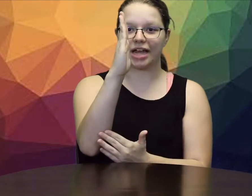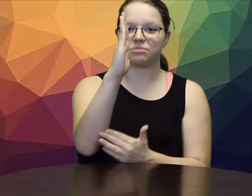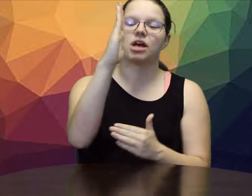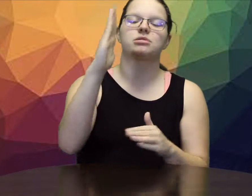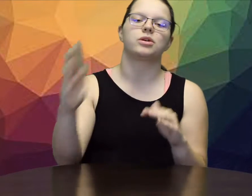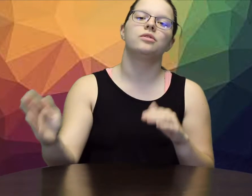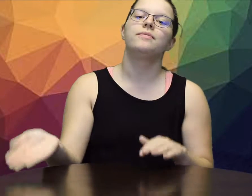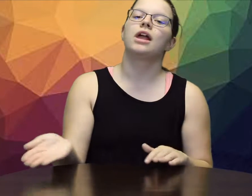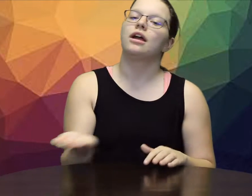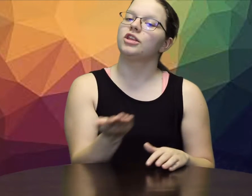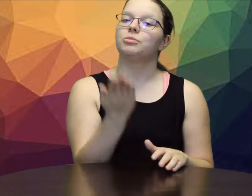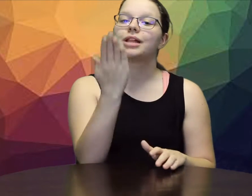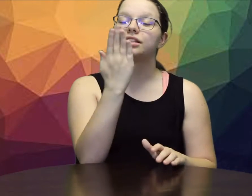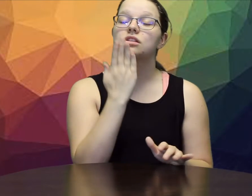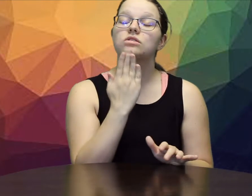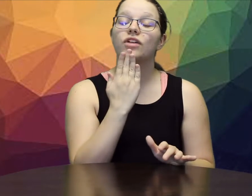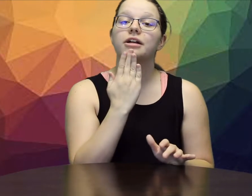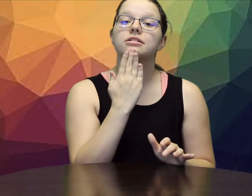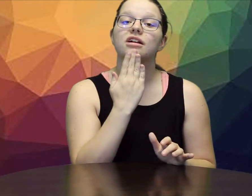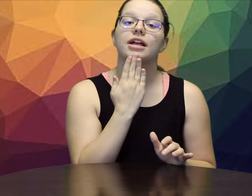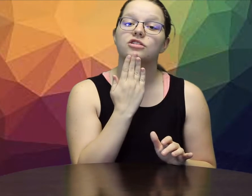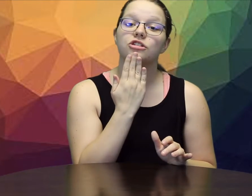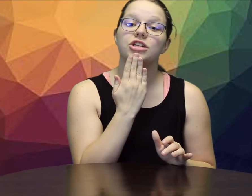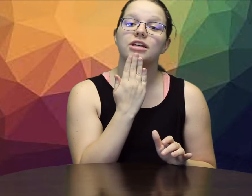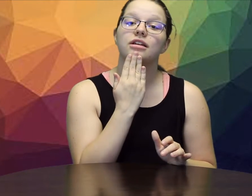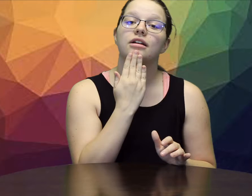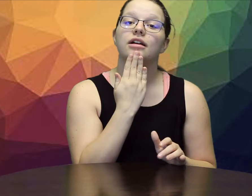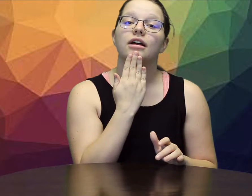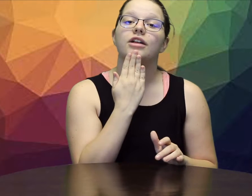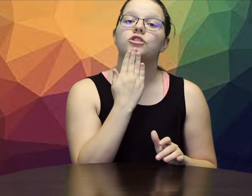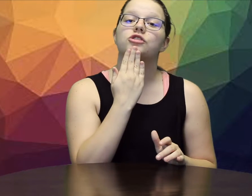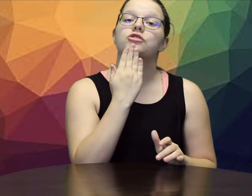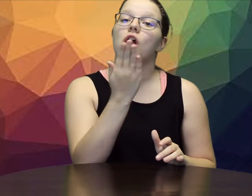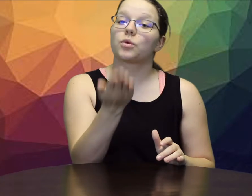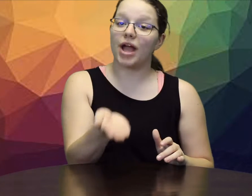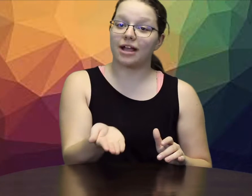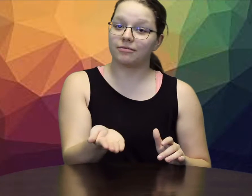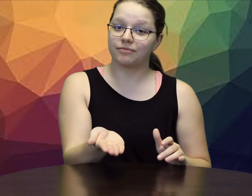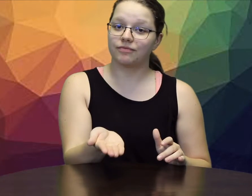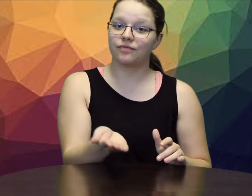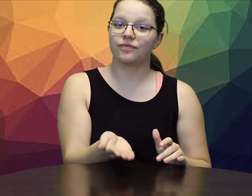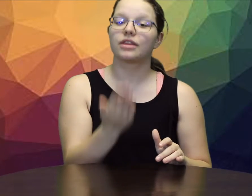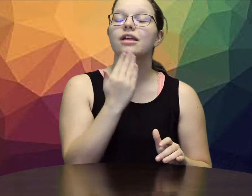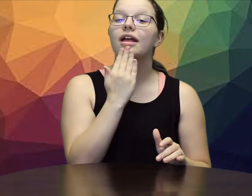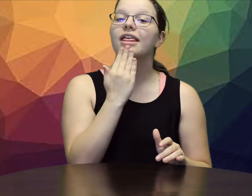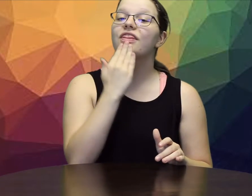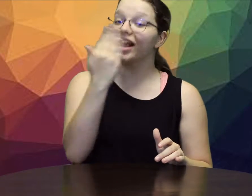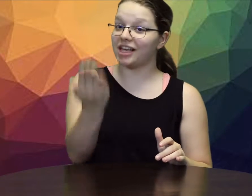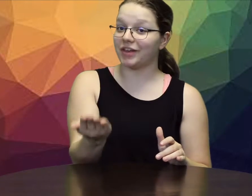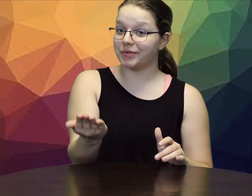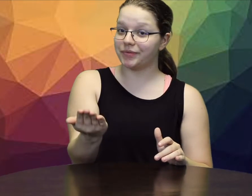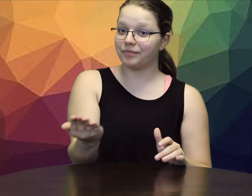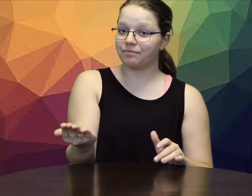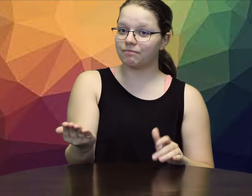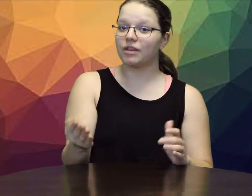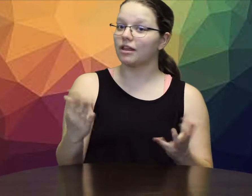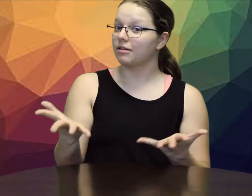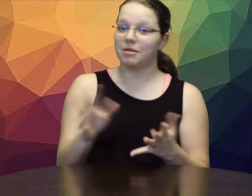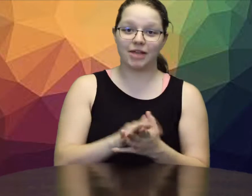as possible. You place those fingers against your chin and you just draw it away. Thank you. That's